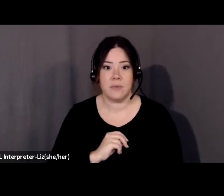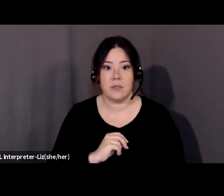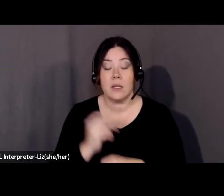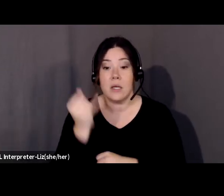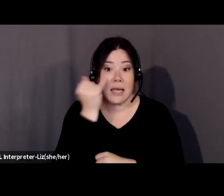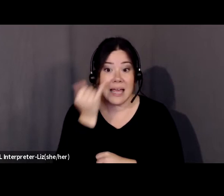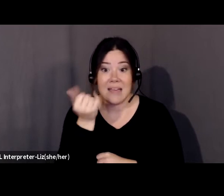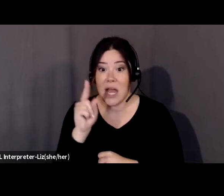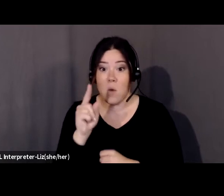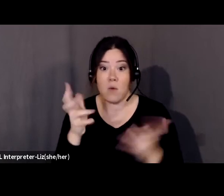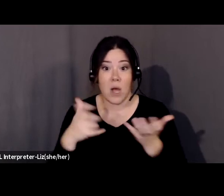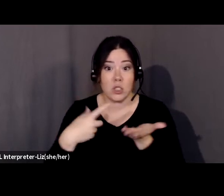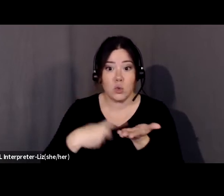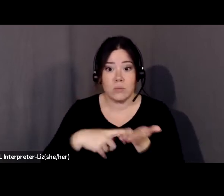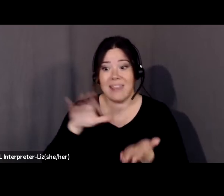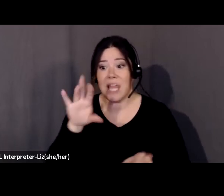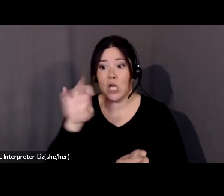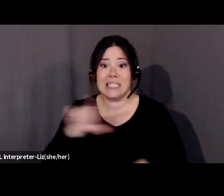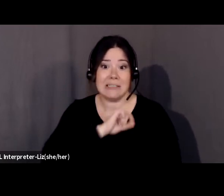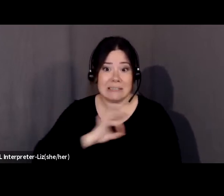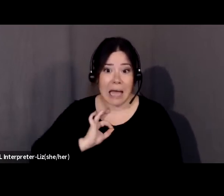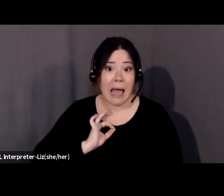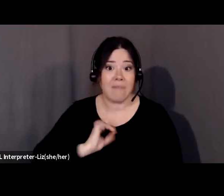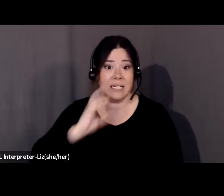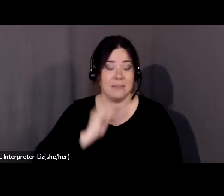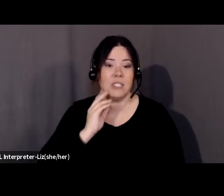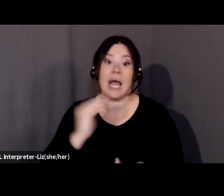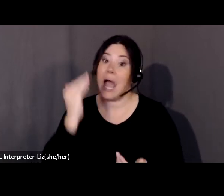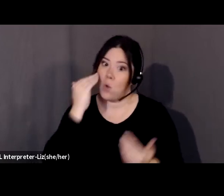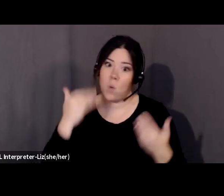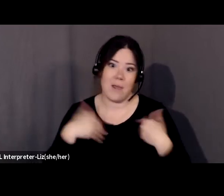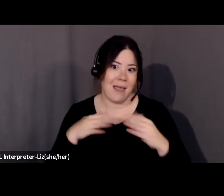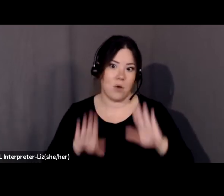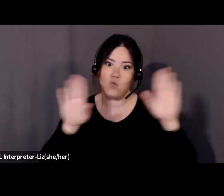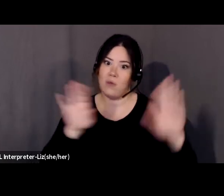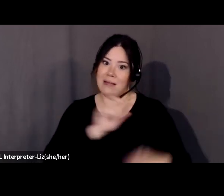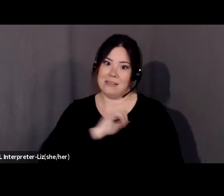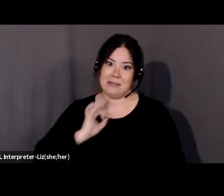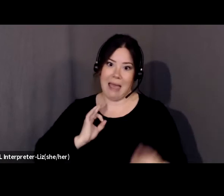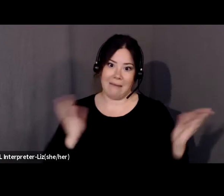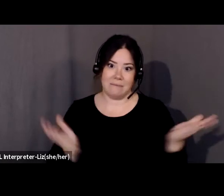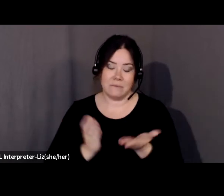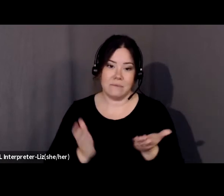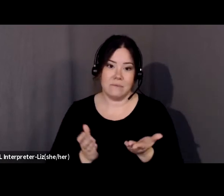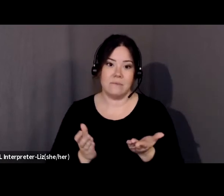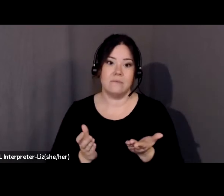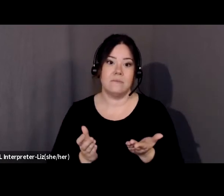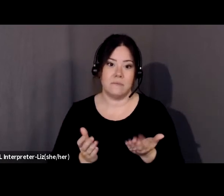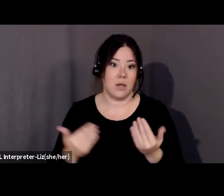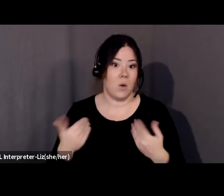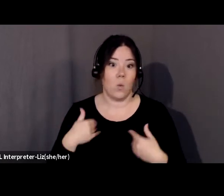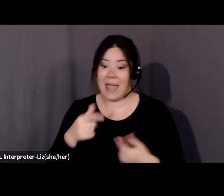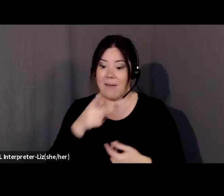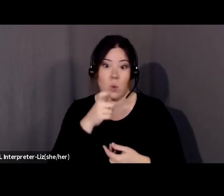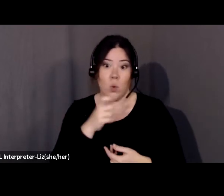SEAL staff experiences, I know we have a great staff. We have staff who've never met